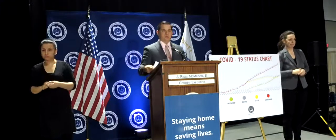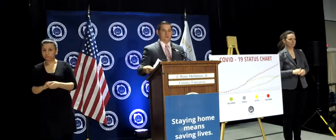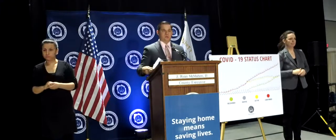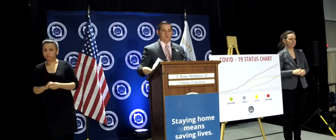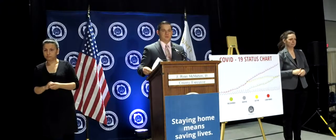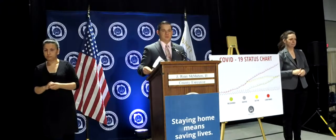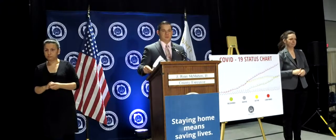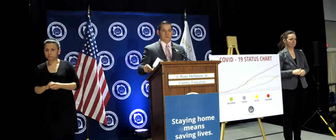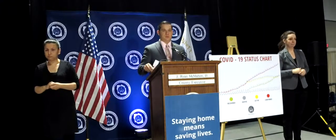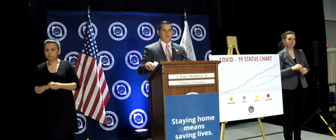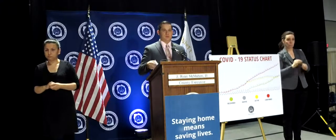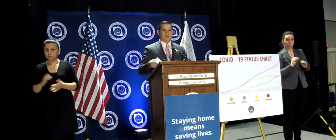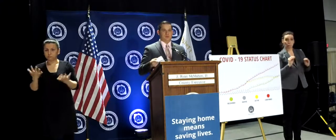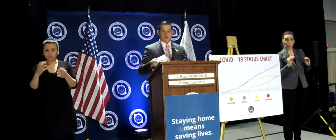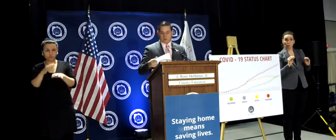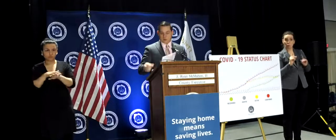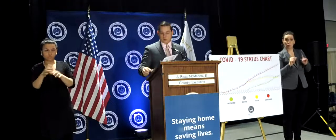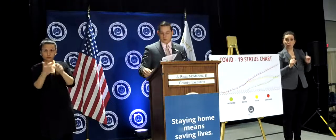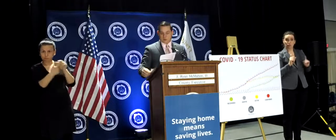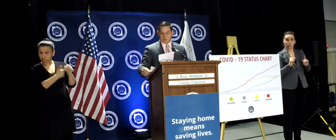Other questions?